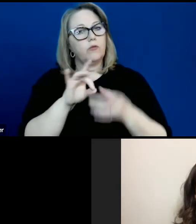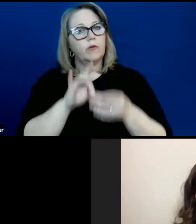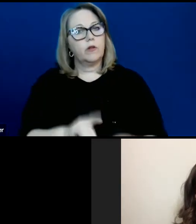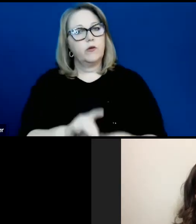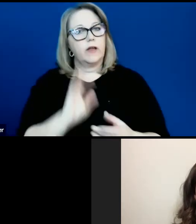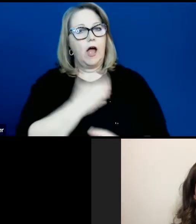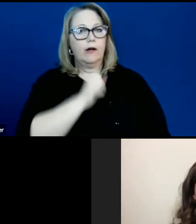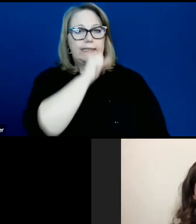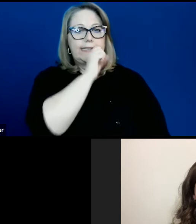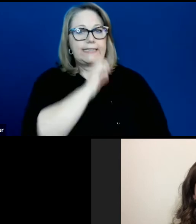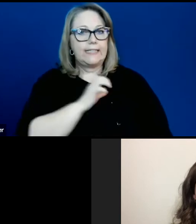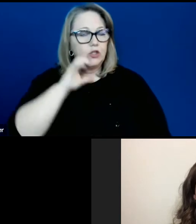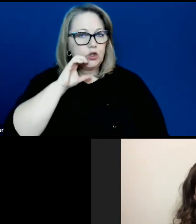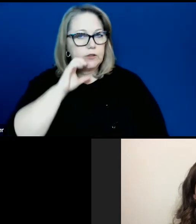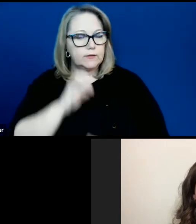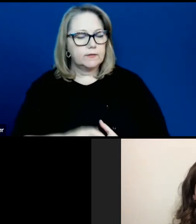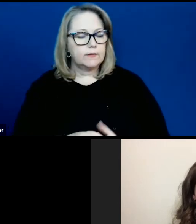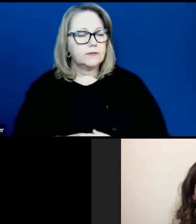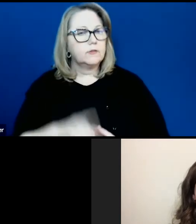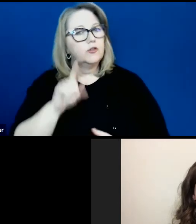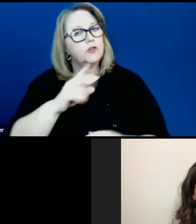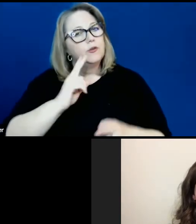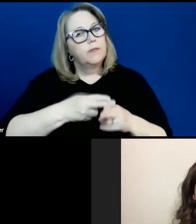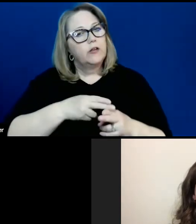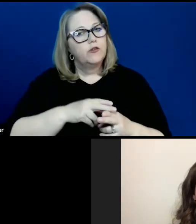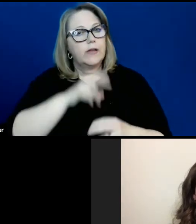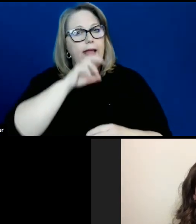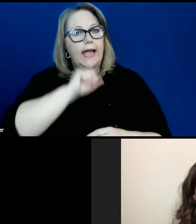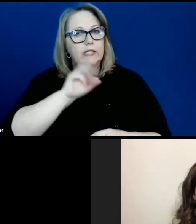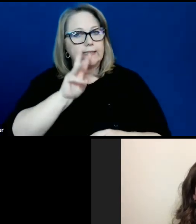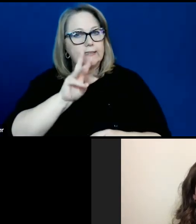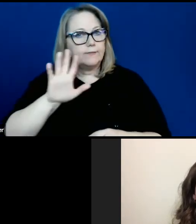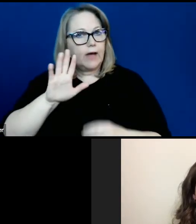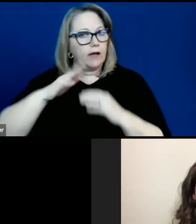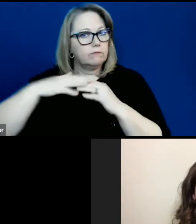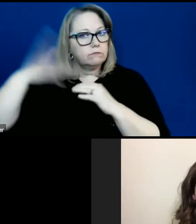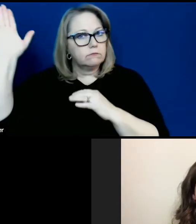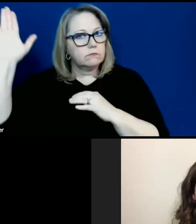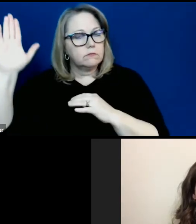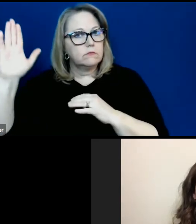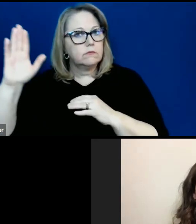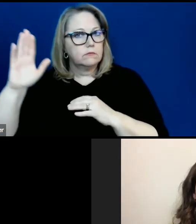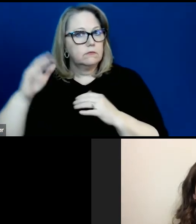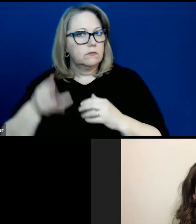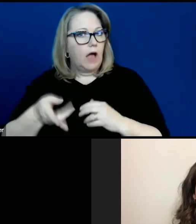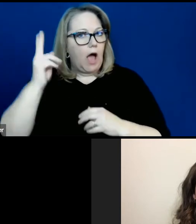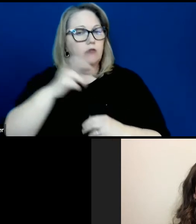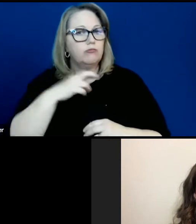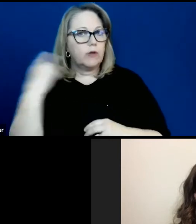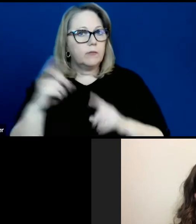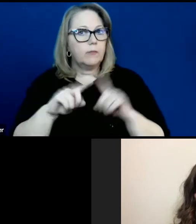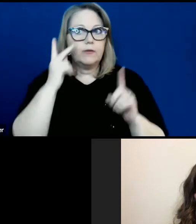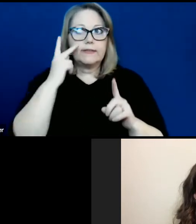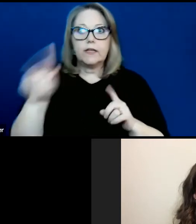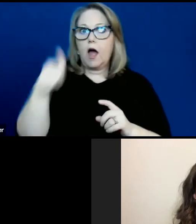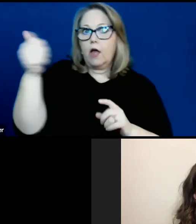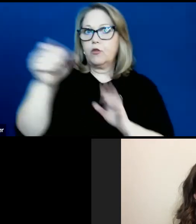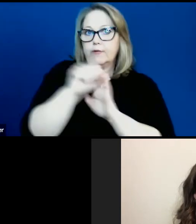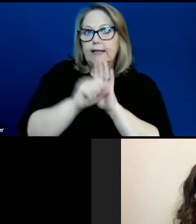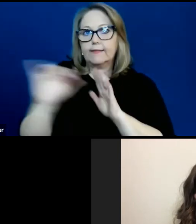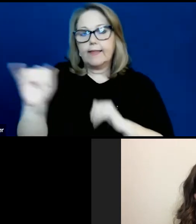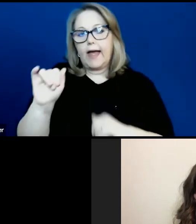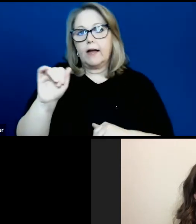mentioned that those that are 65 and up are at risk, but we're seeing other states like Florida and Texas vaccinating